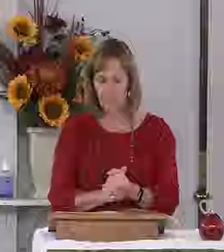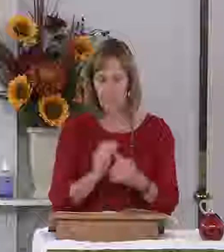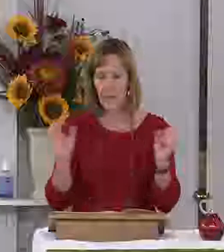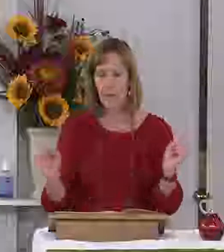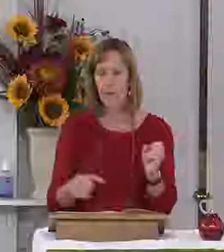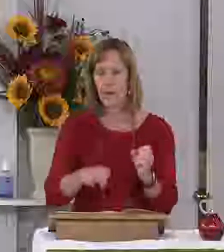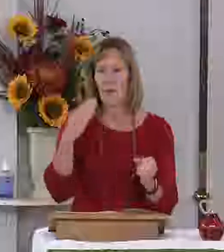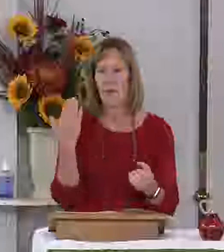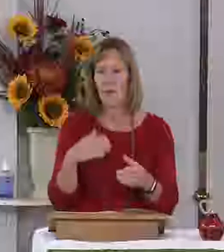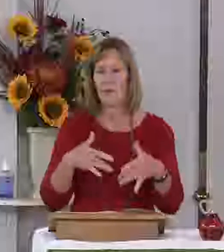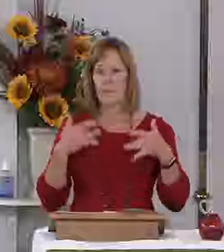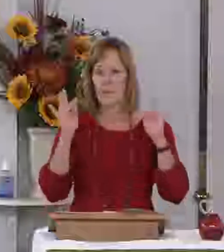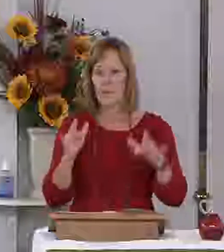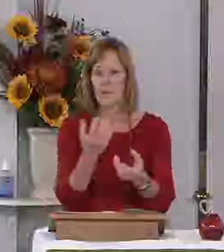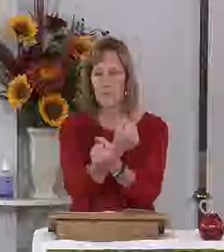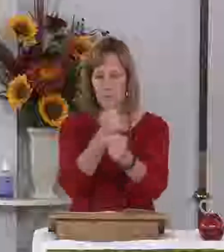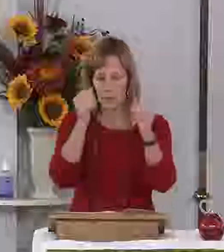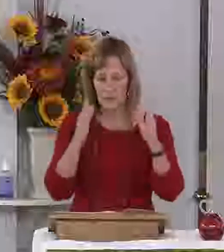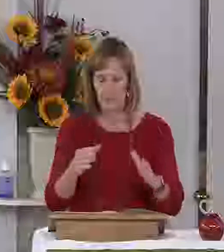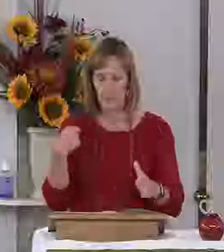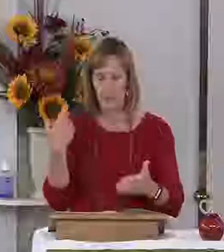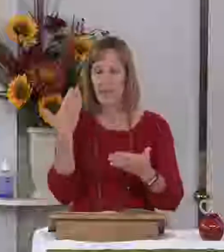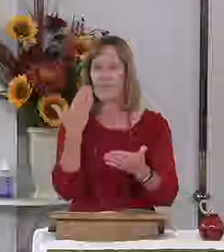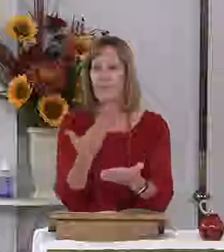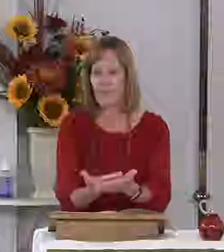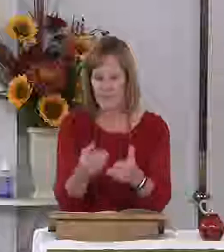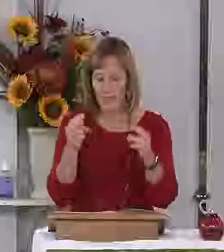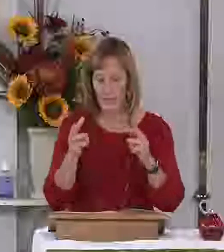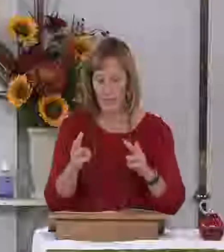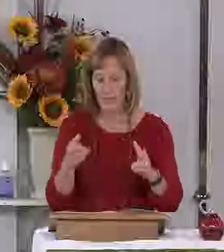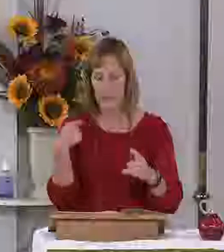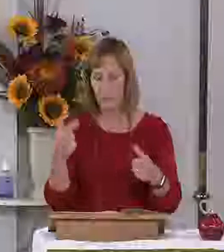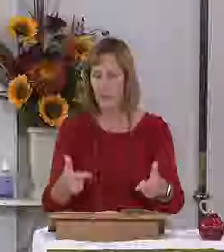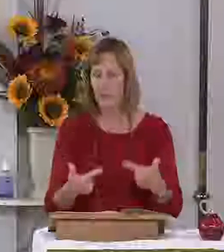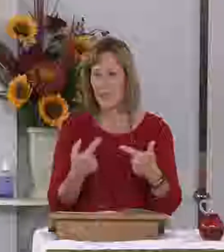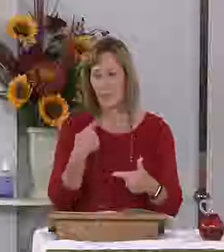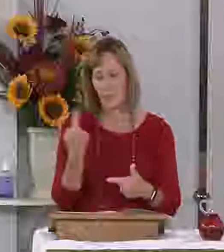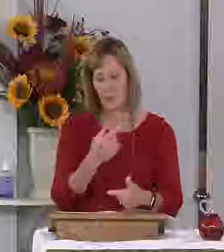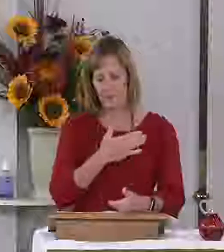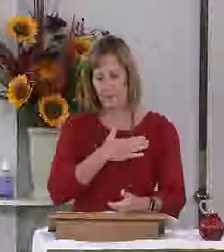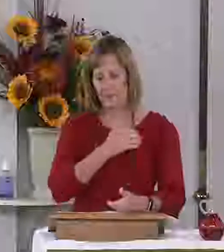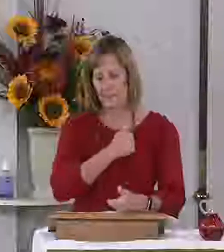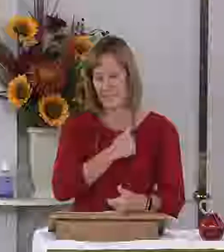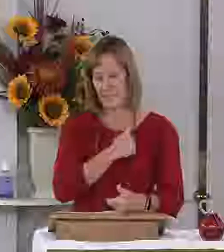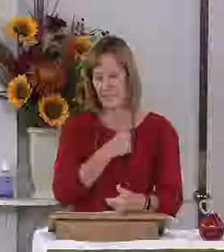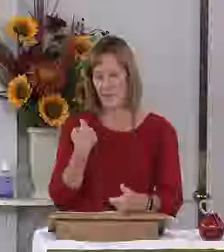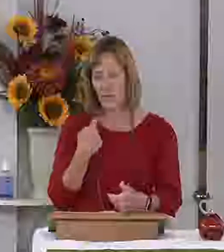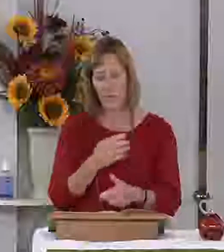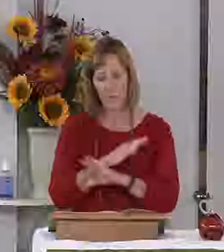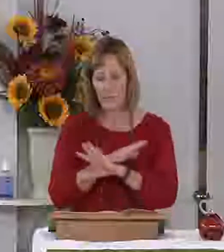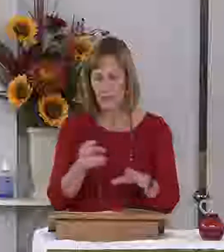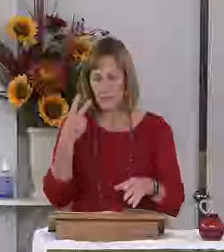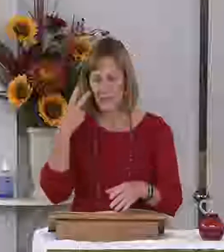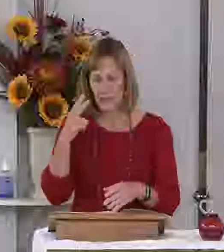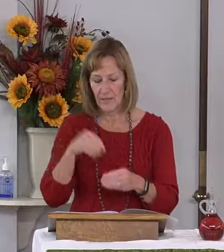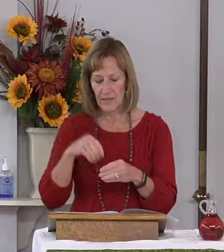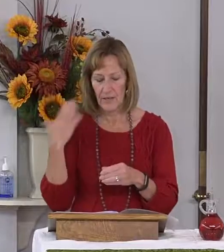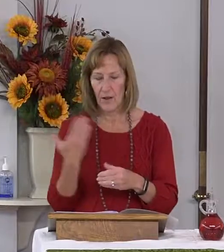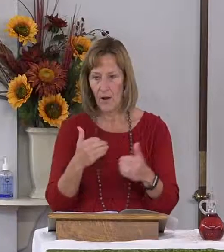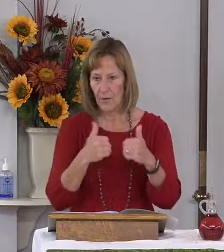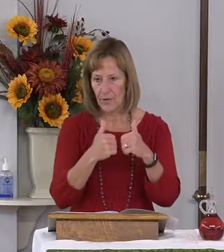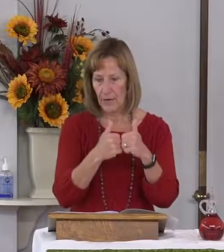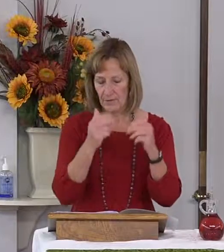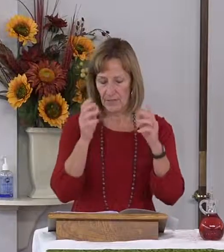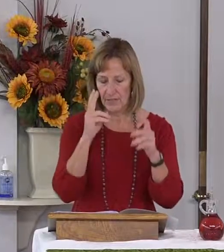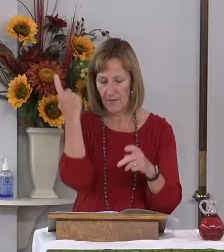O God, our merciful Redeemer, we confess the ways we live only for ourselves. We fail to see you